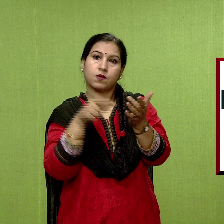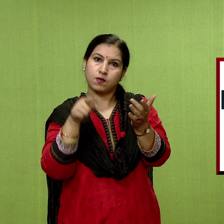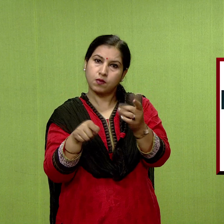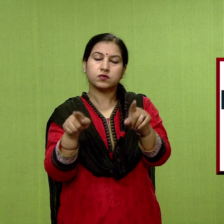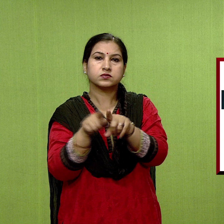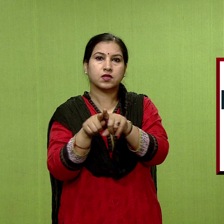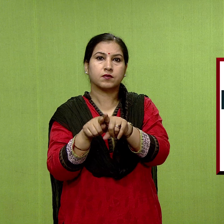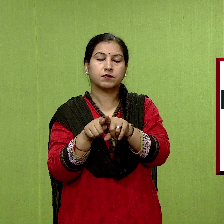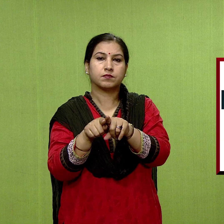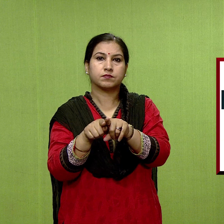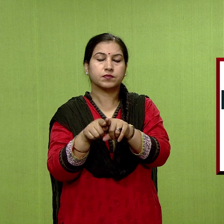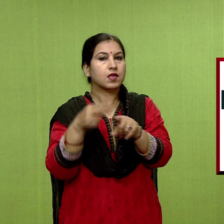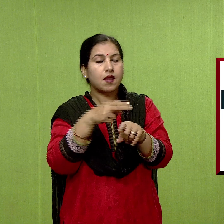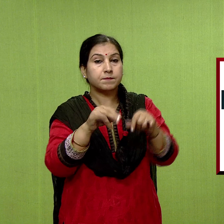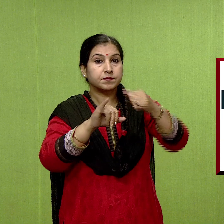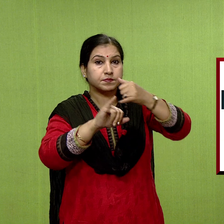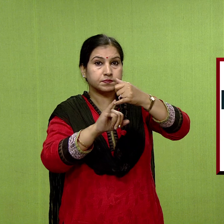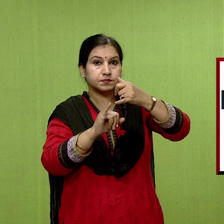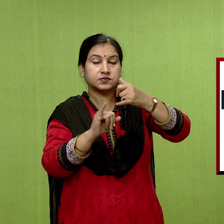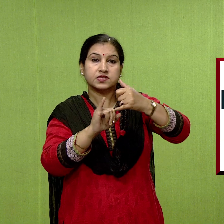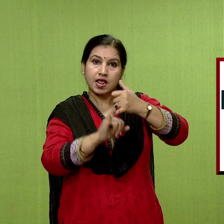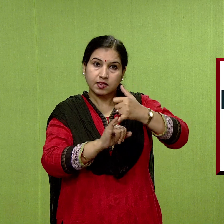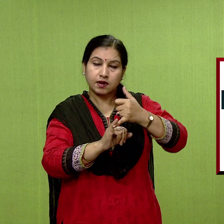This is also known as standard meridian of India.